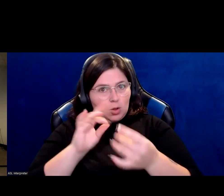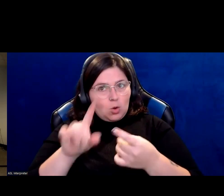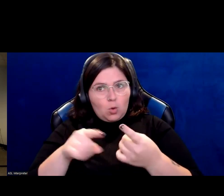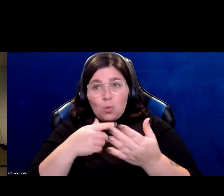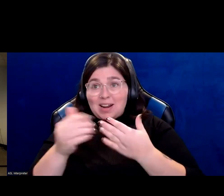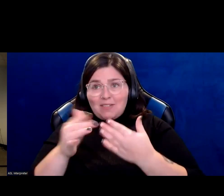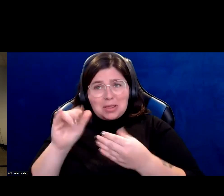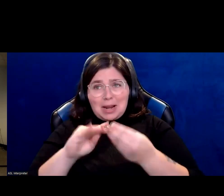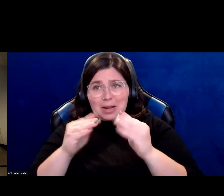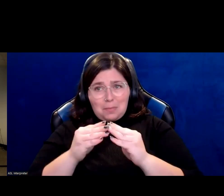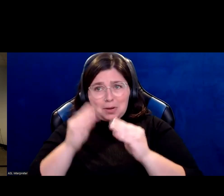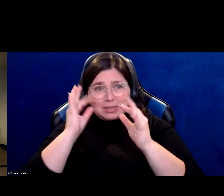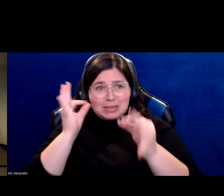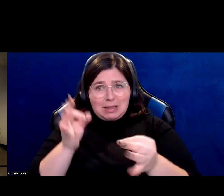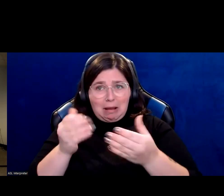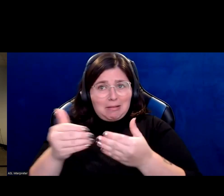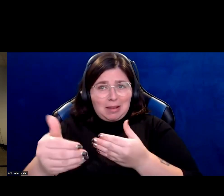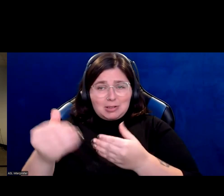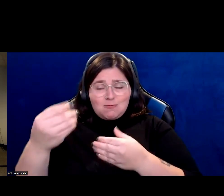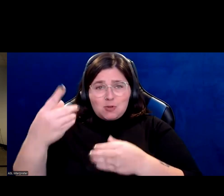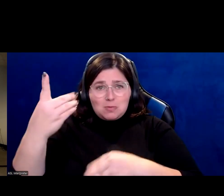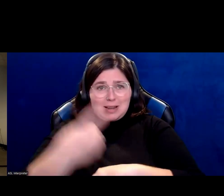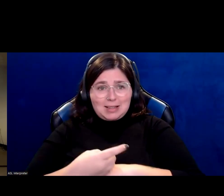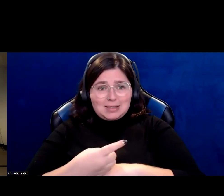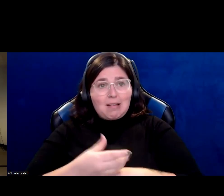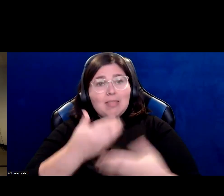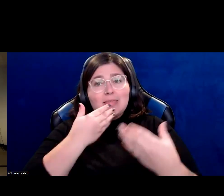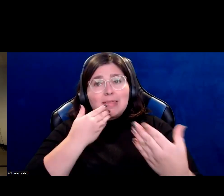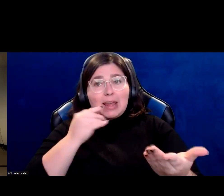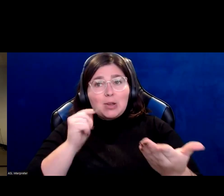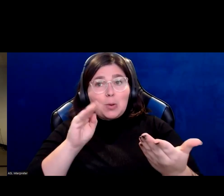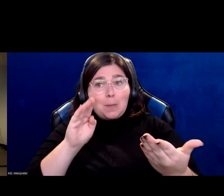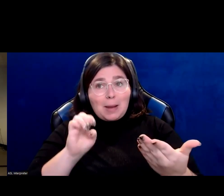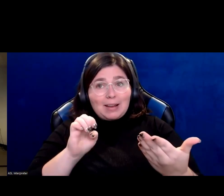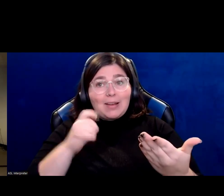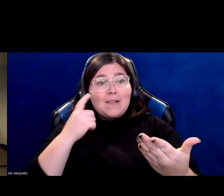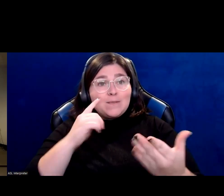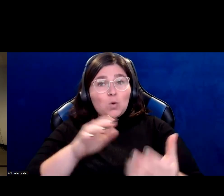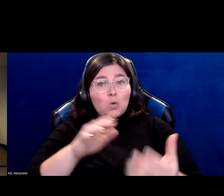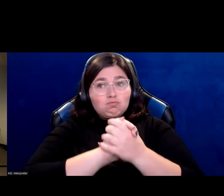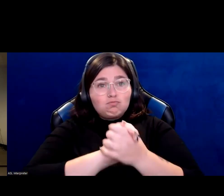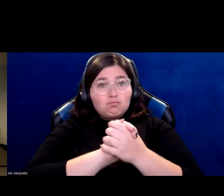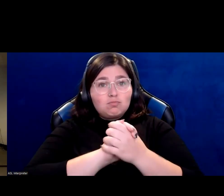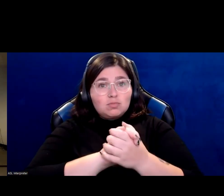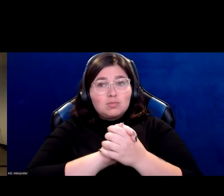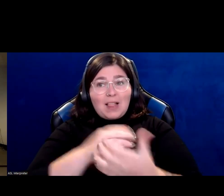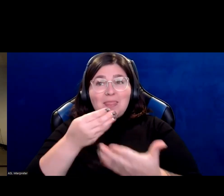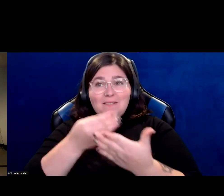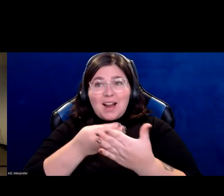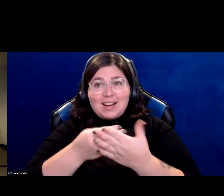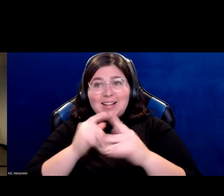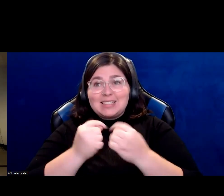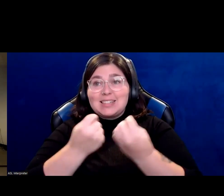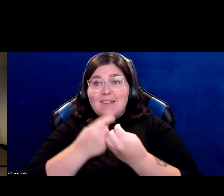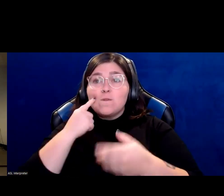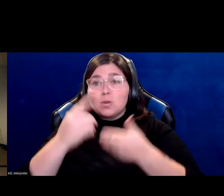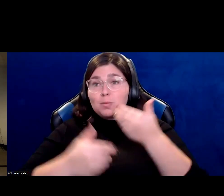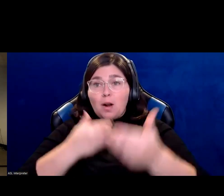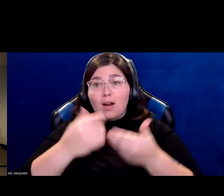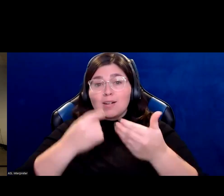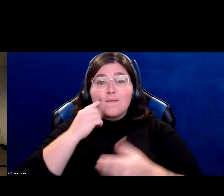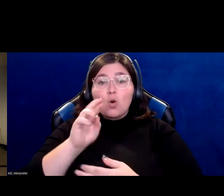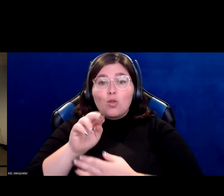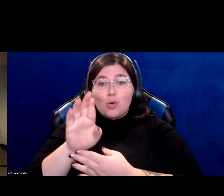number may be here in a few days. Thank you, Mike, for congratulating the finance team on the progress on the rate